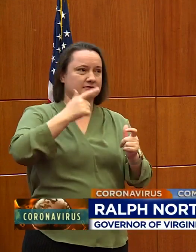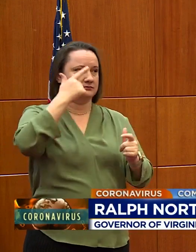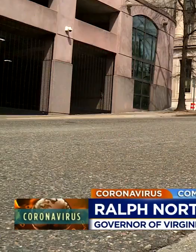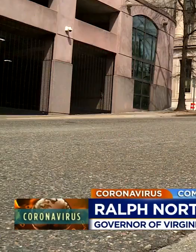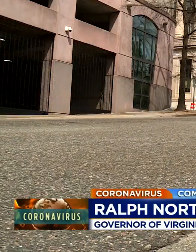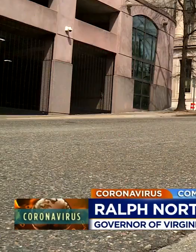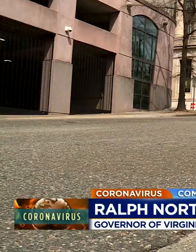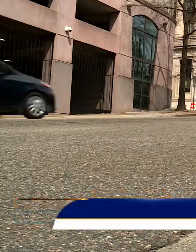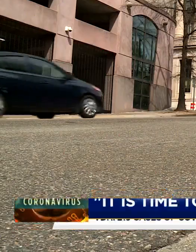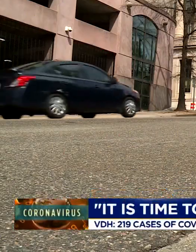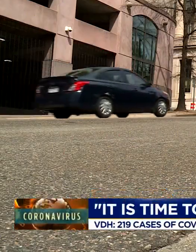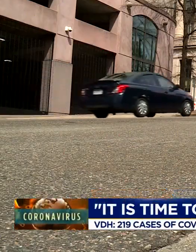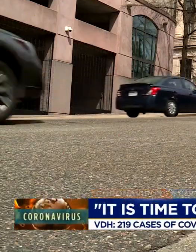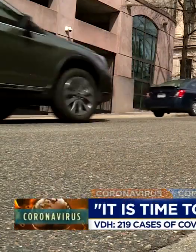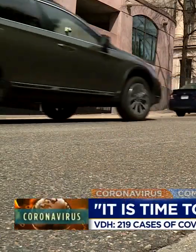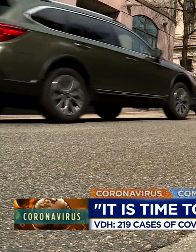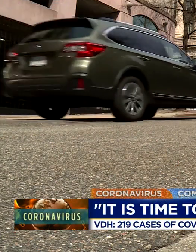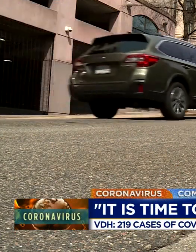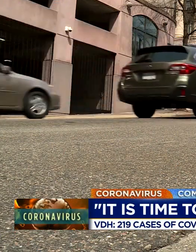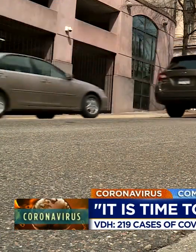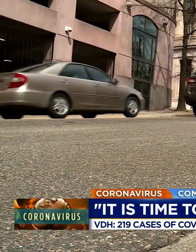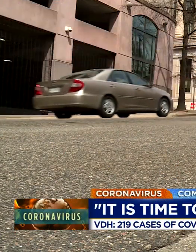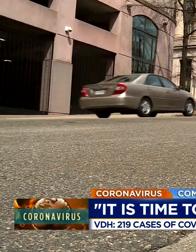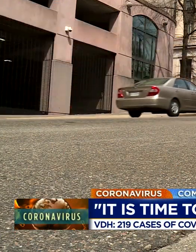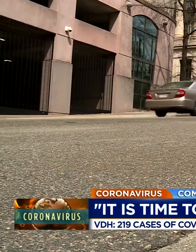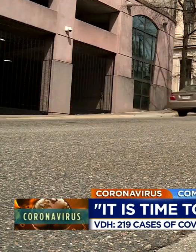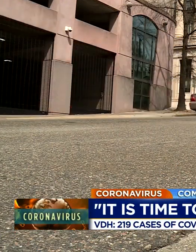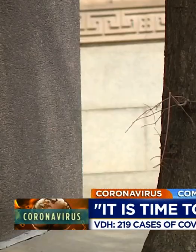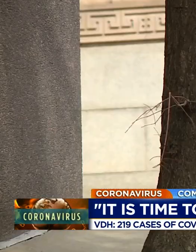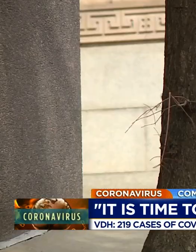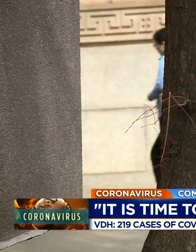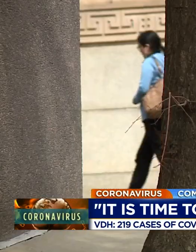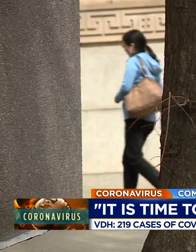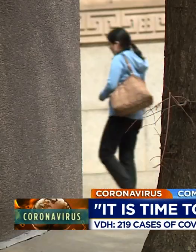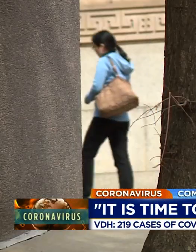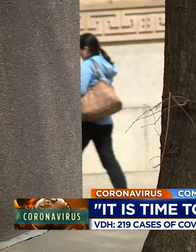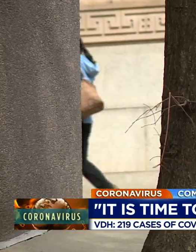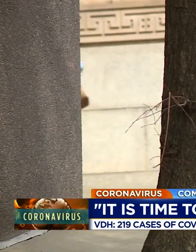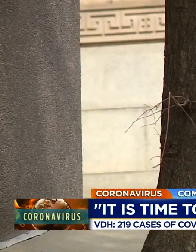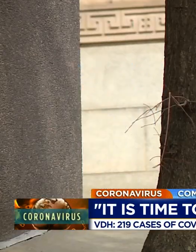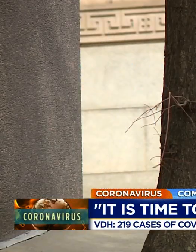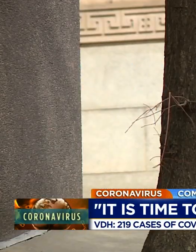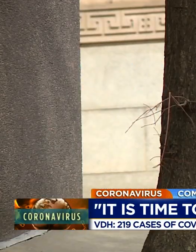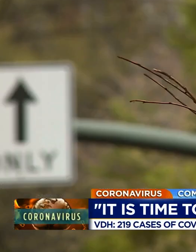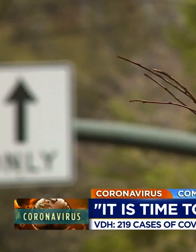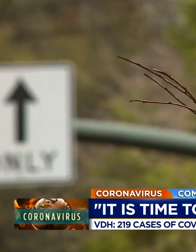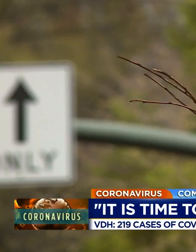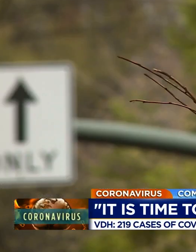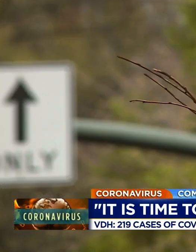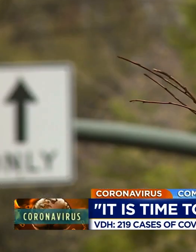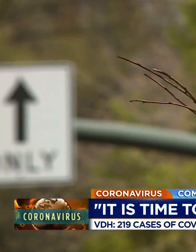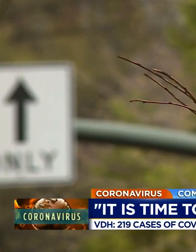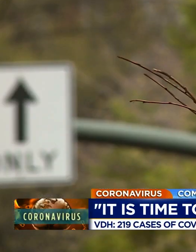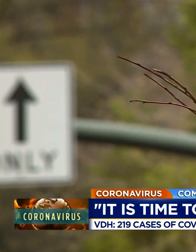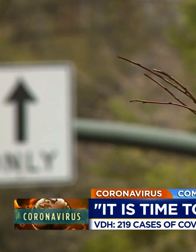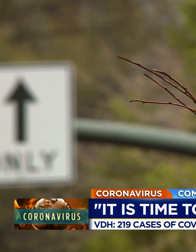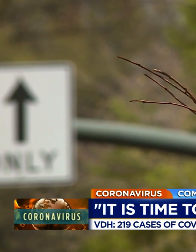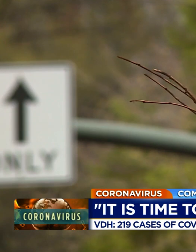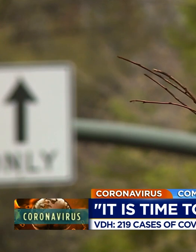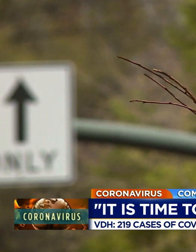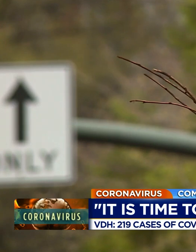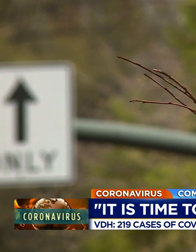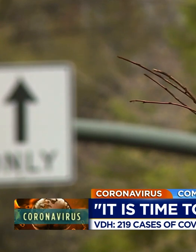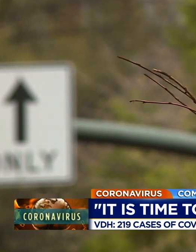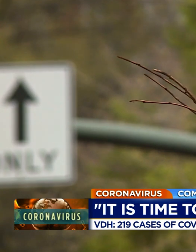says social distancing is key and thanks the majority of Virginians who are doing that. But he adds some aren't and are putting everyone